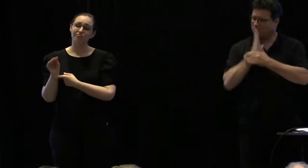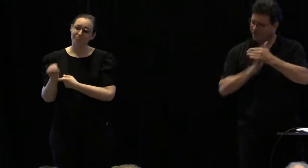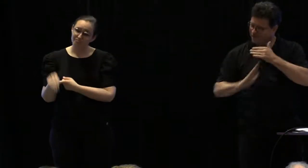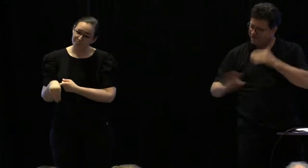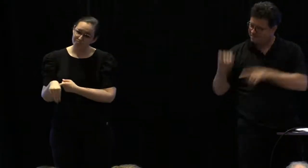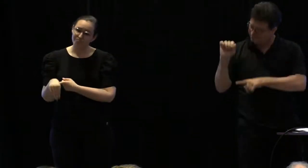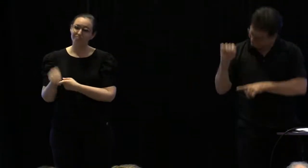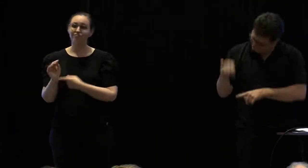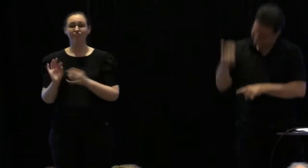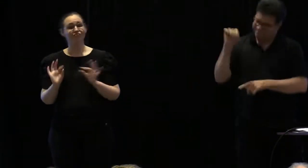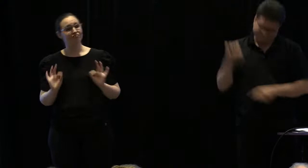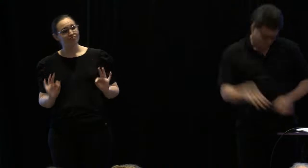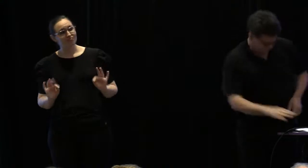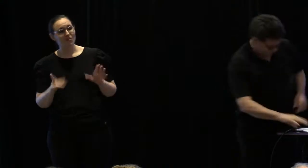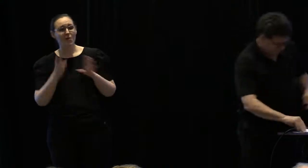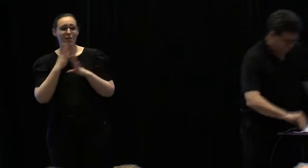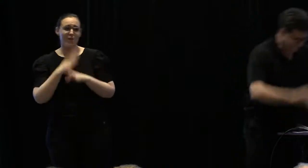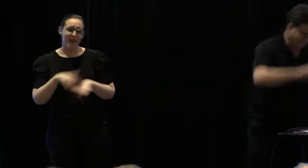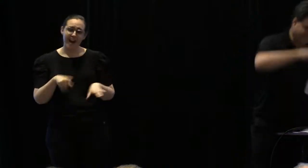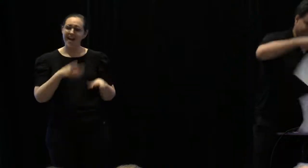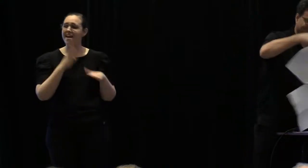a quiet nod. He's a very